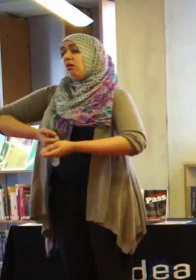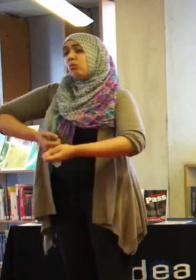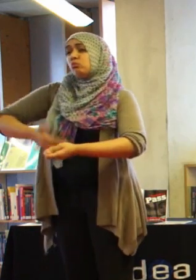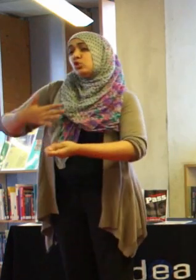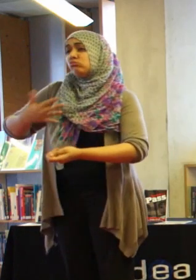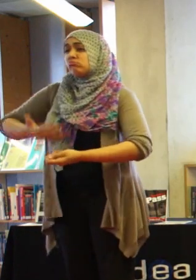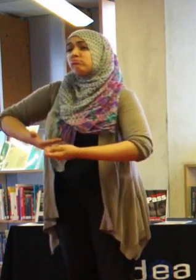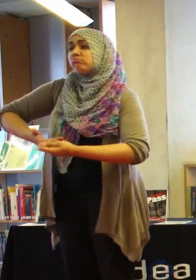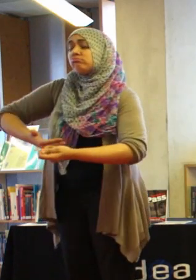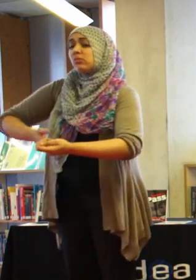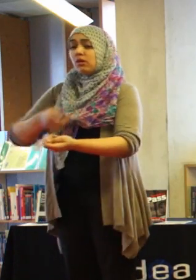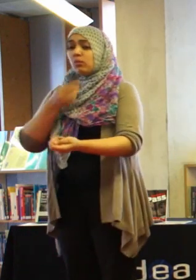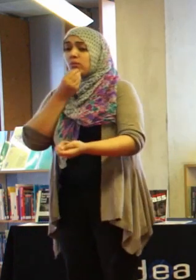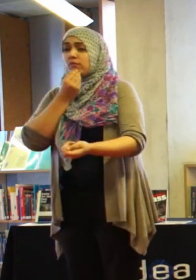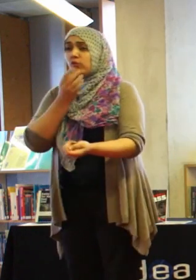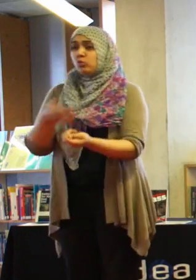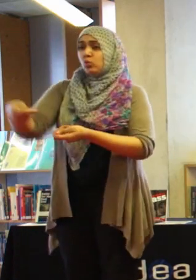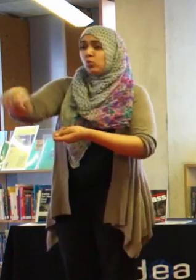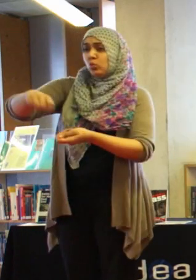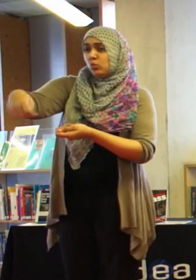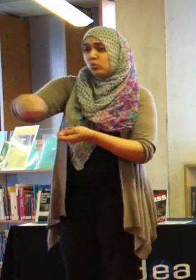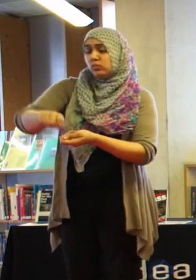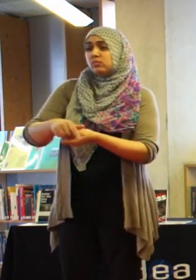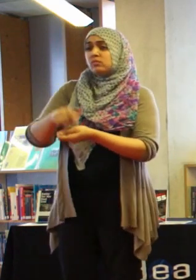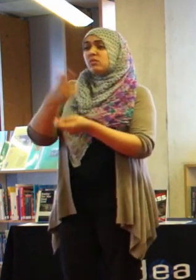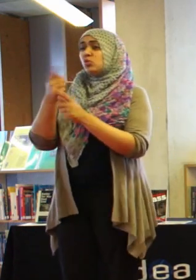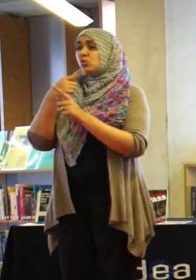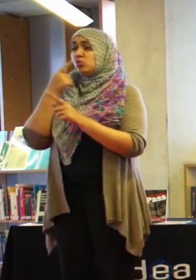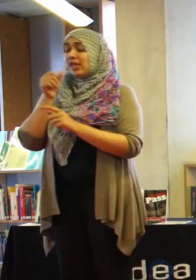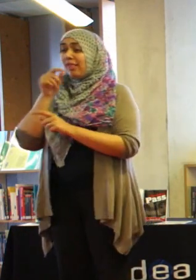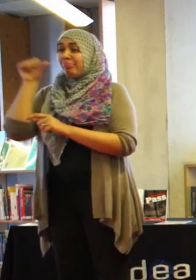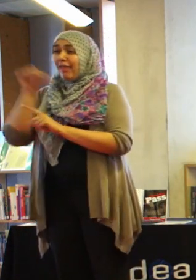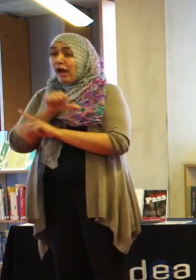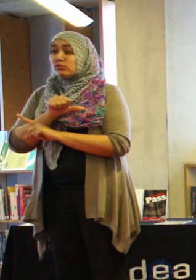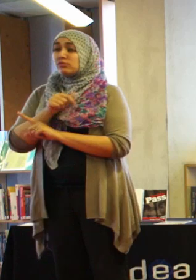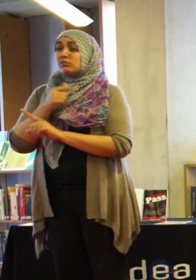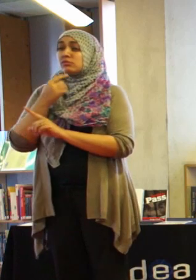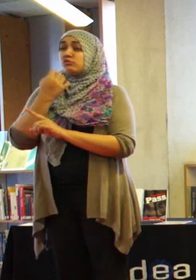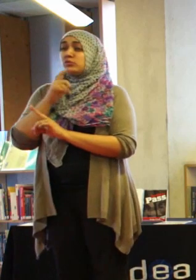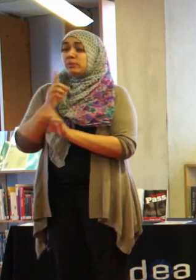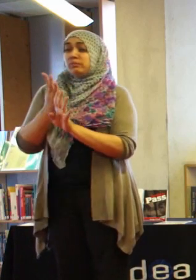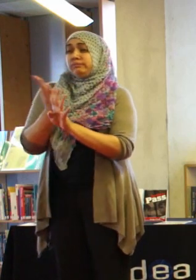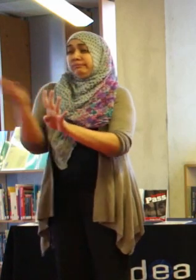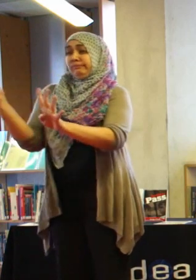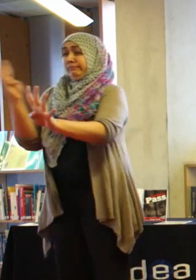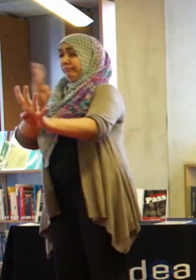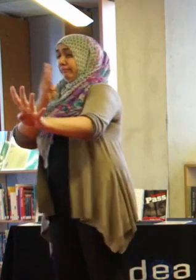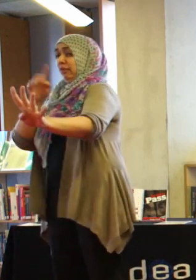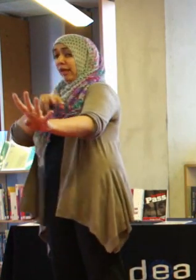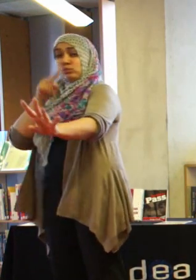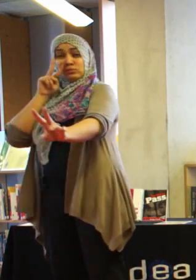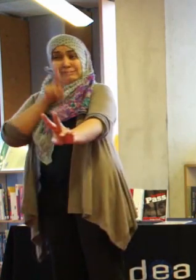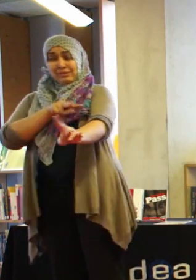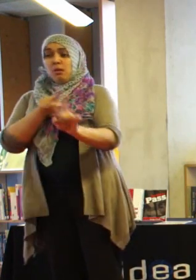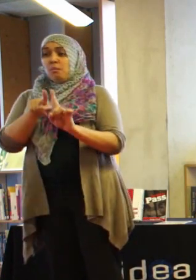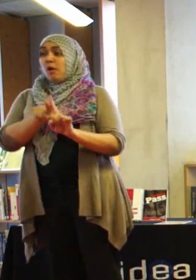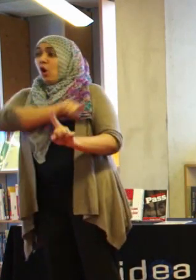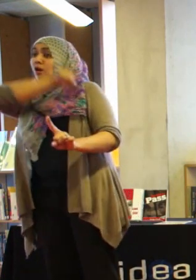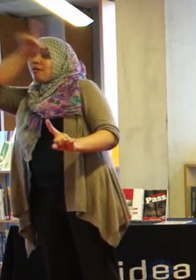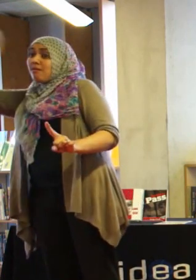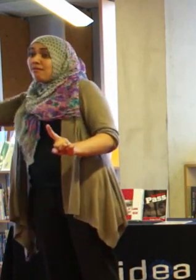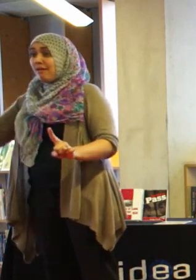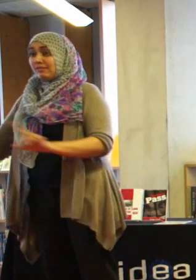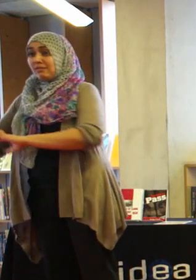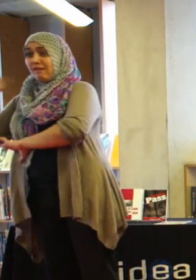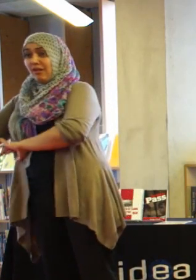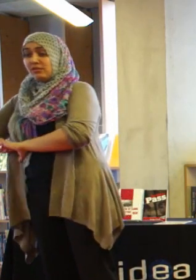End were queuing outside that soup kitchen, on the other side of London, there was somebody